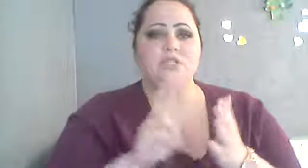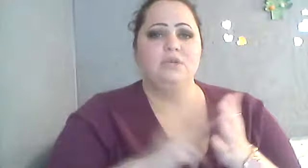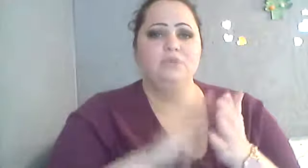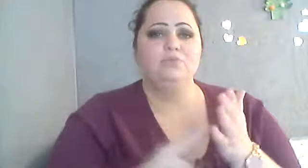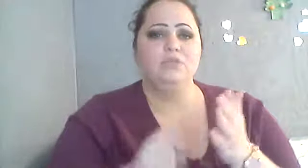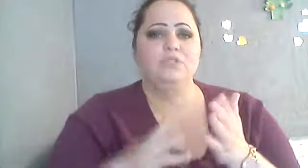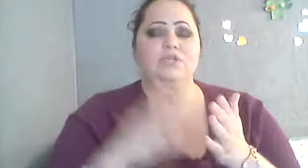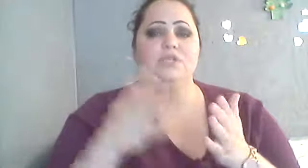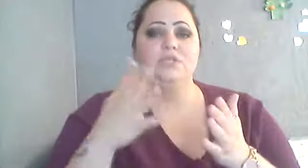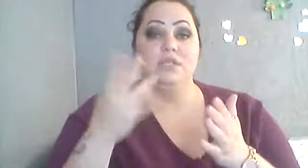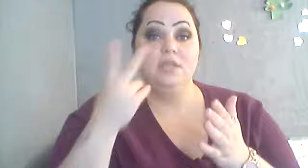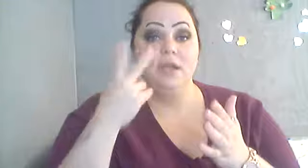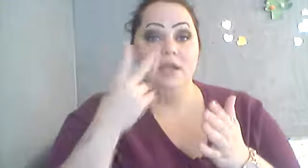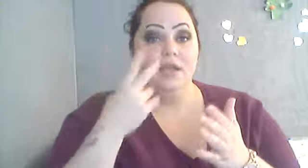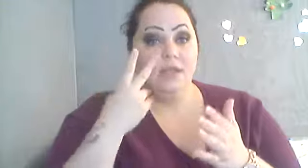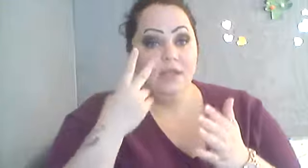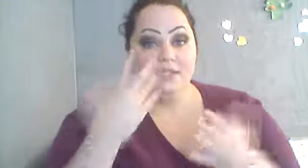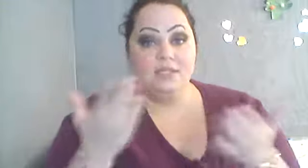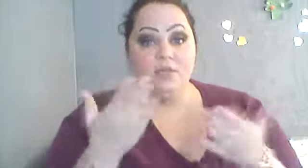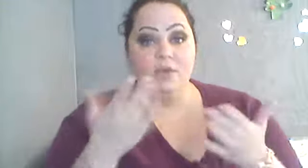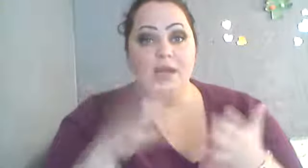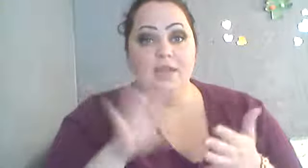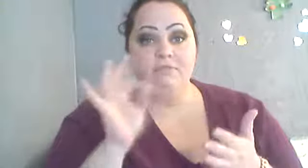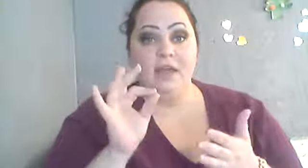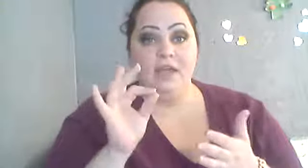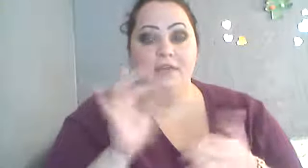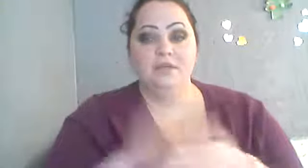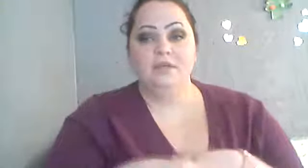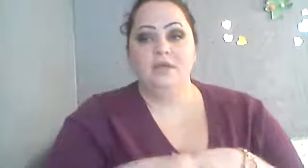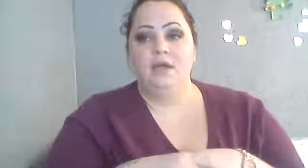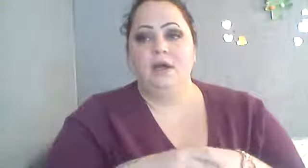some research and see what I can find.